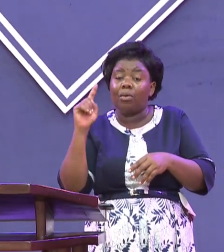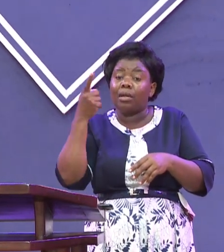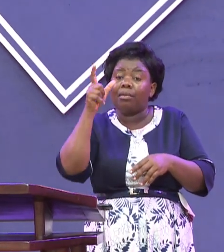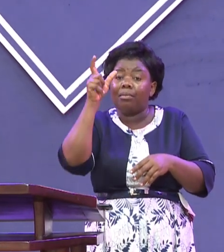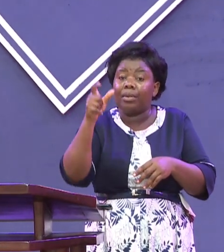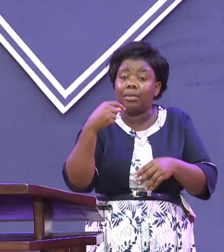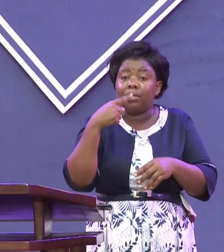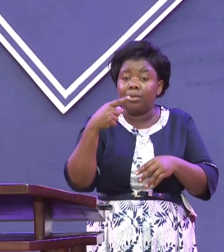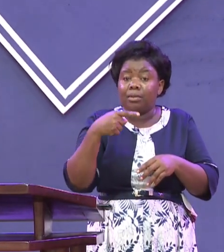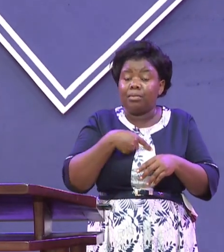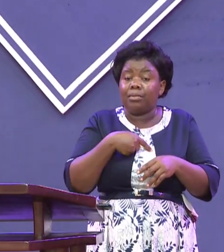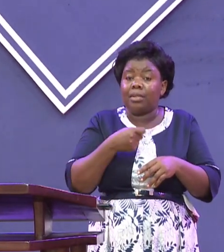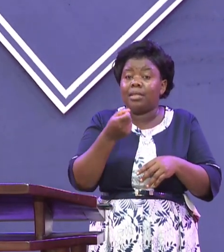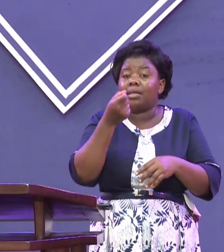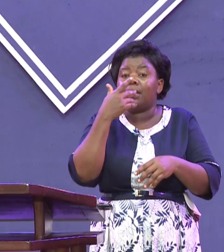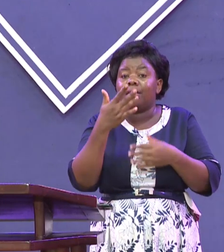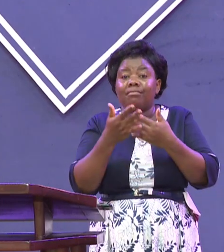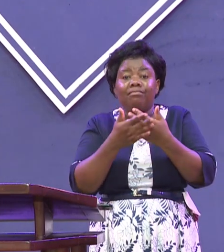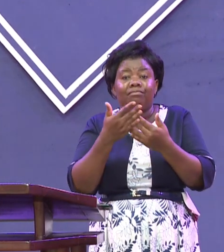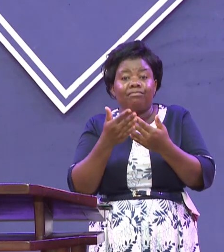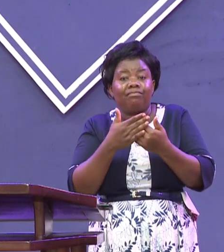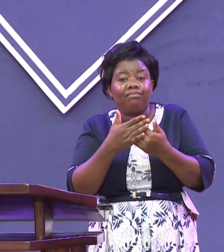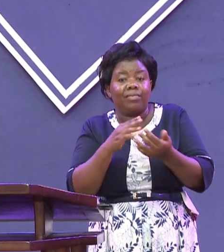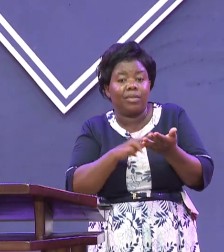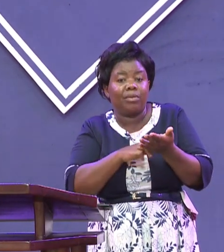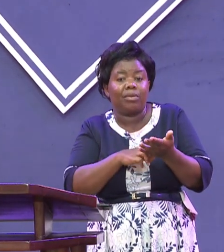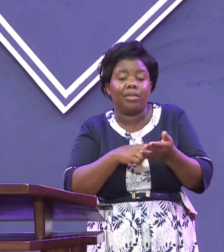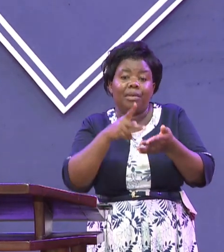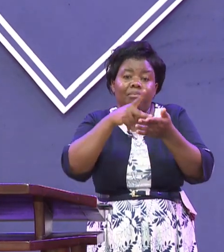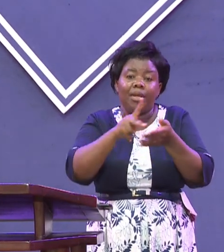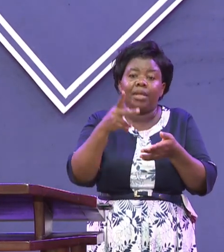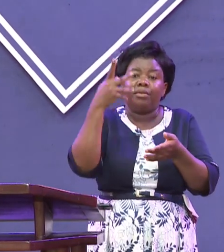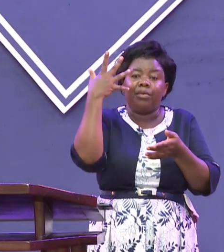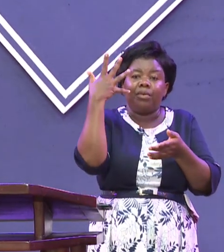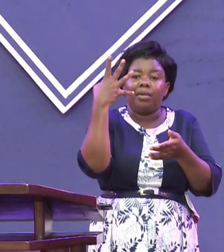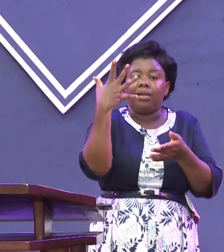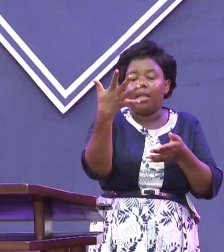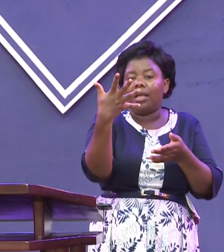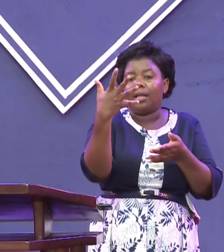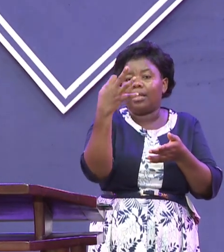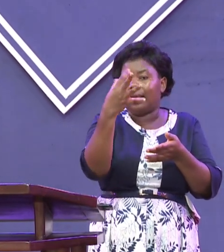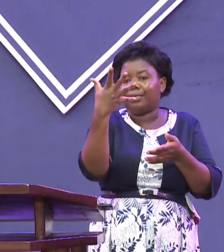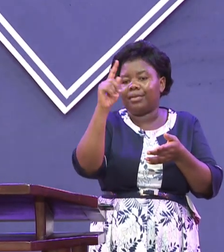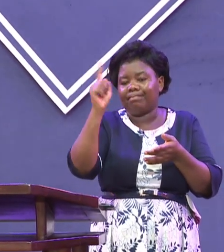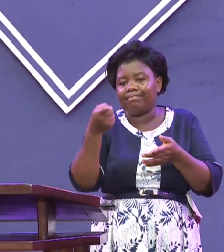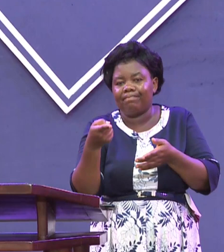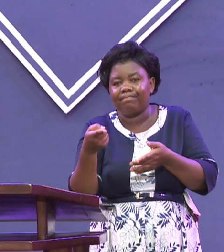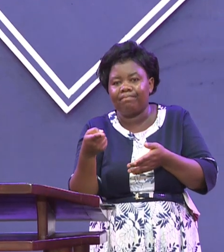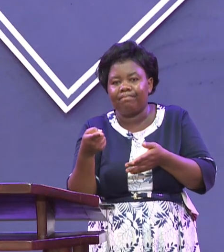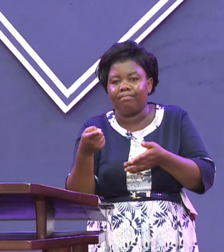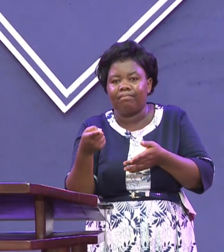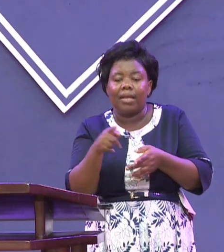yangamba treatment diakose sa, yari mtuare satne chitunu. One told me that he used the treatment of 35,000